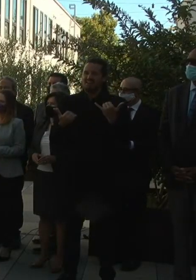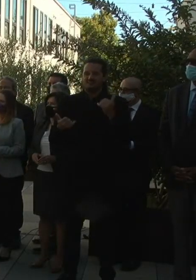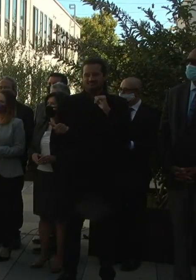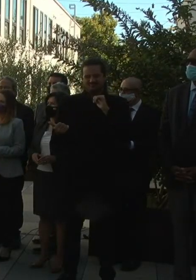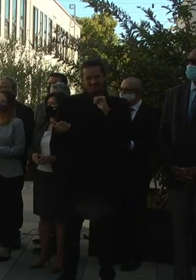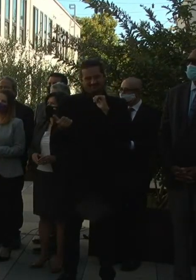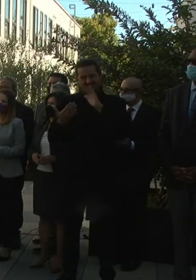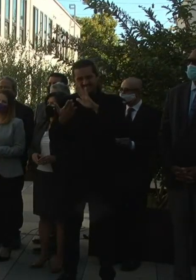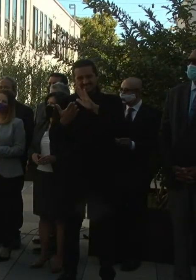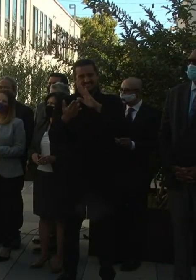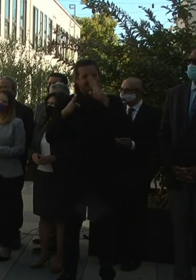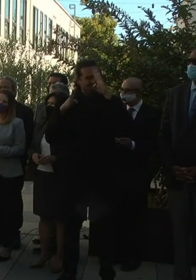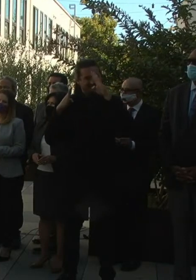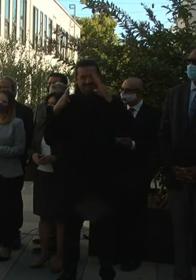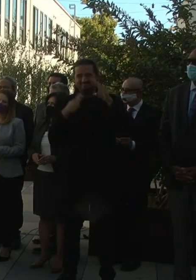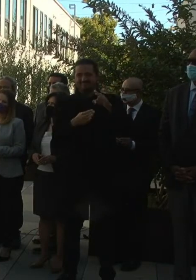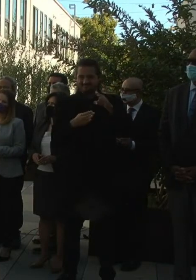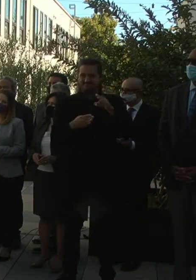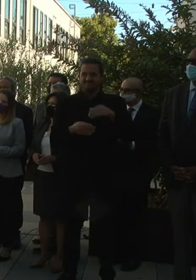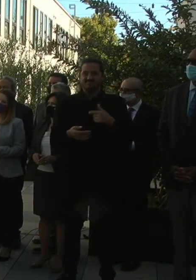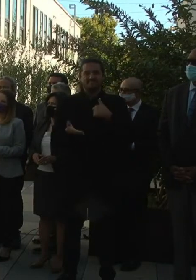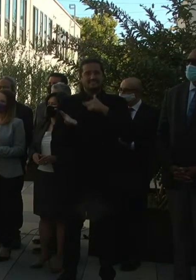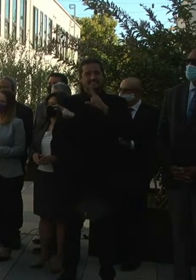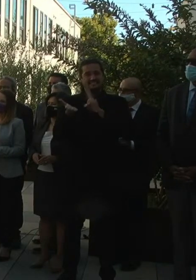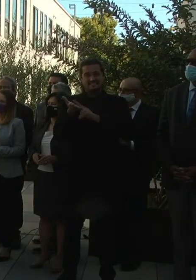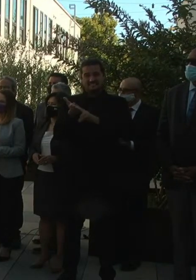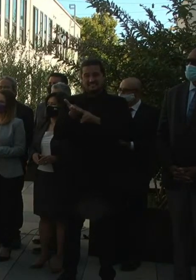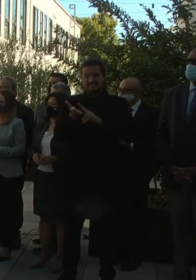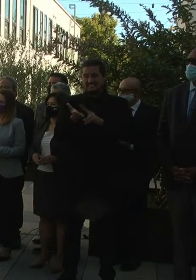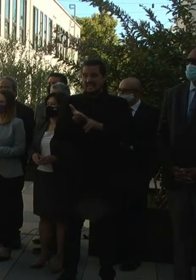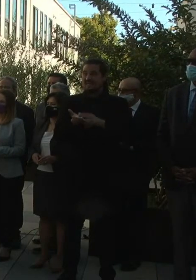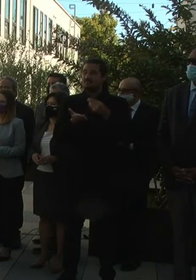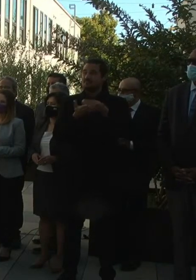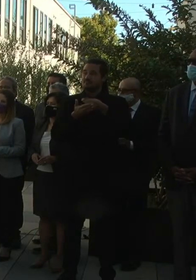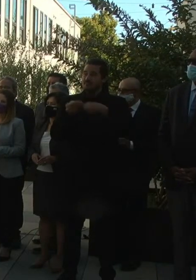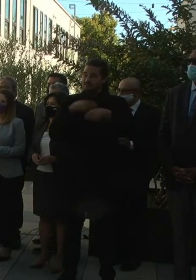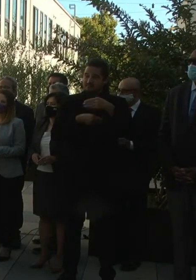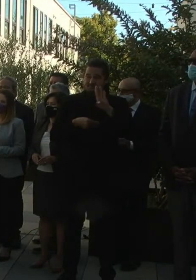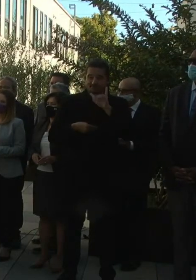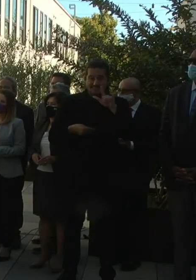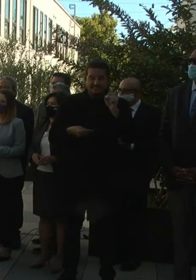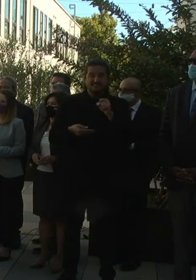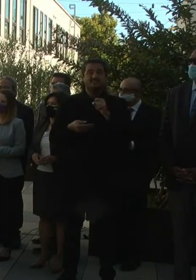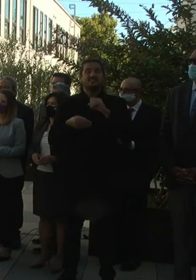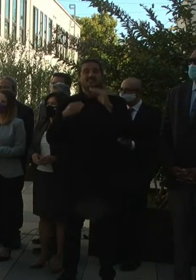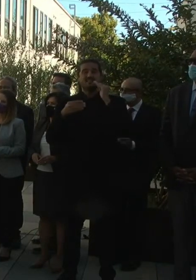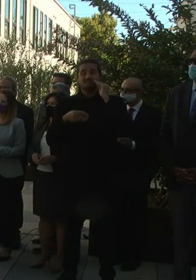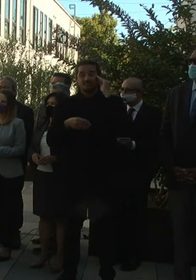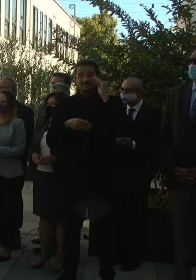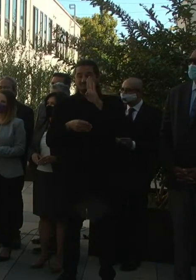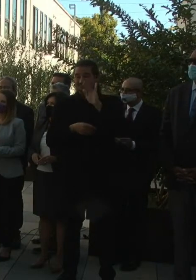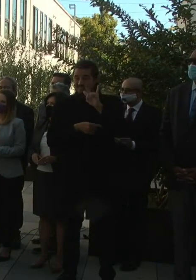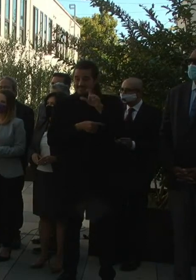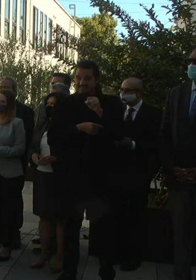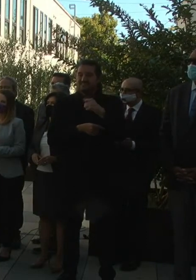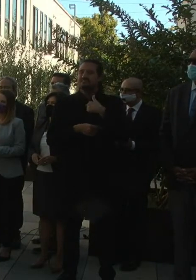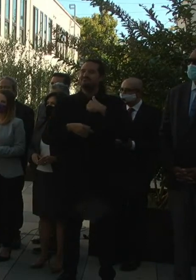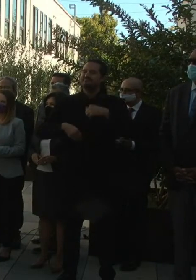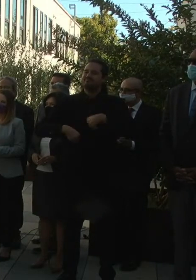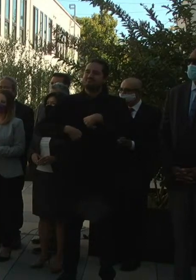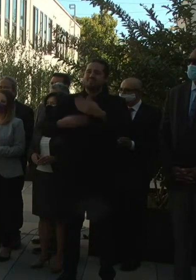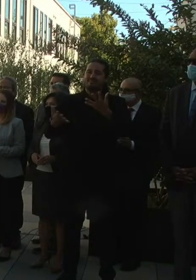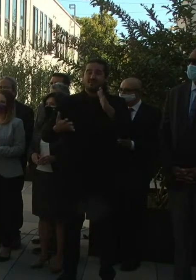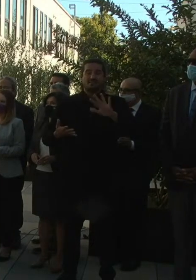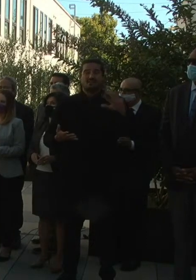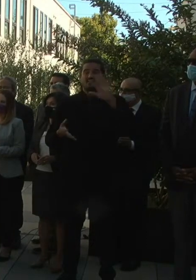signed the budget to advance the cause that we believe will provide upwards of 84,000 units of